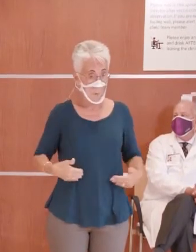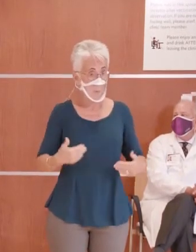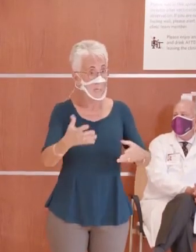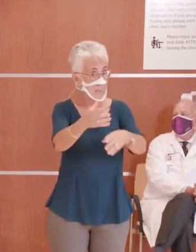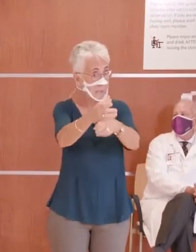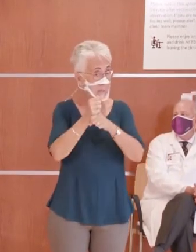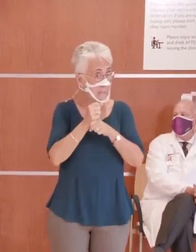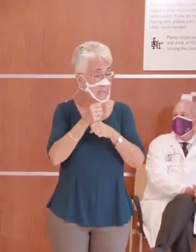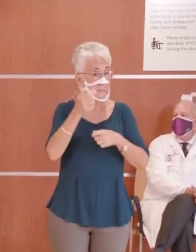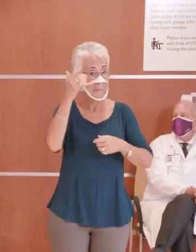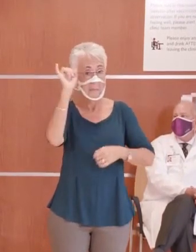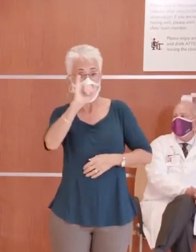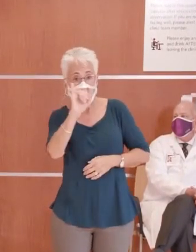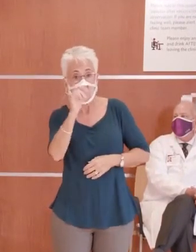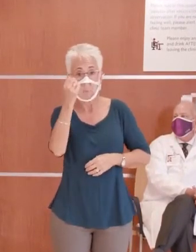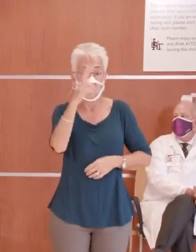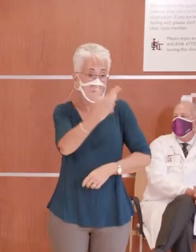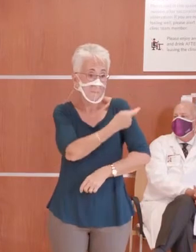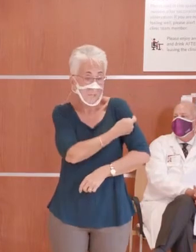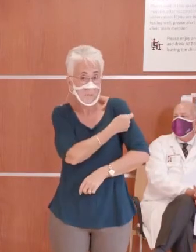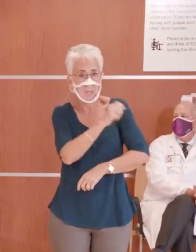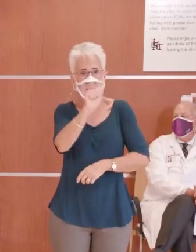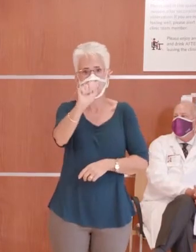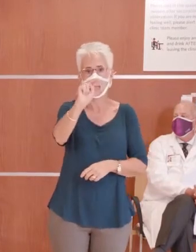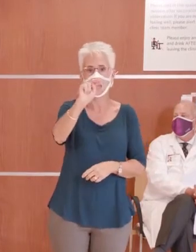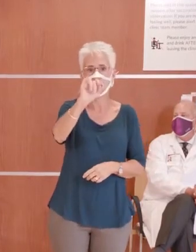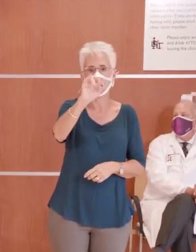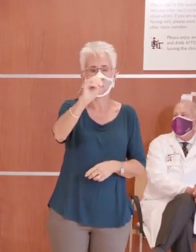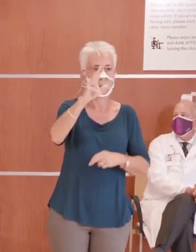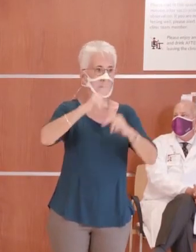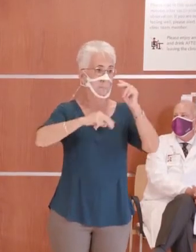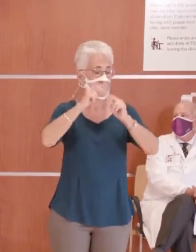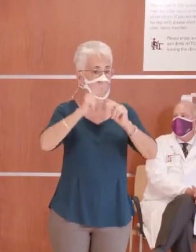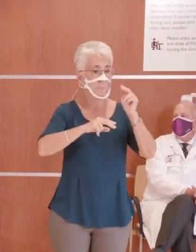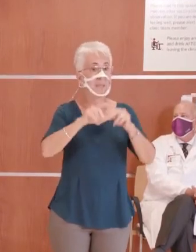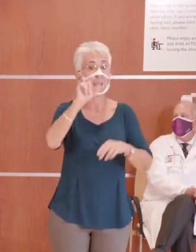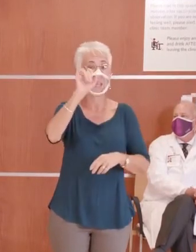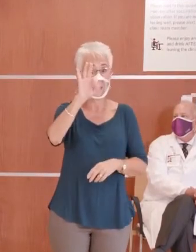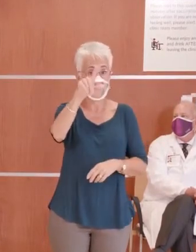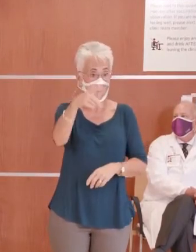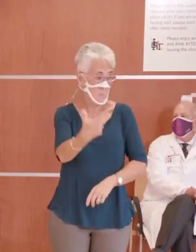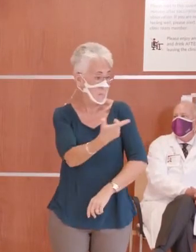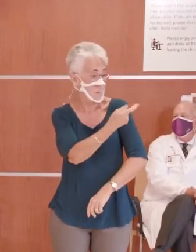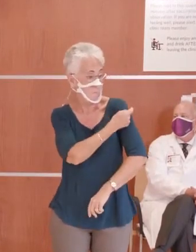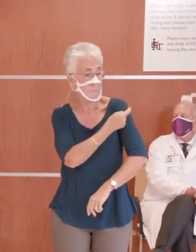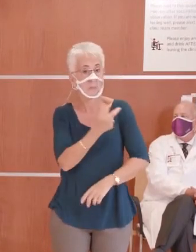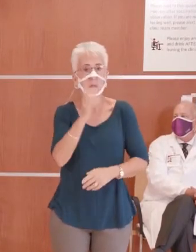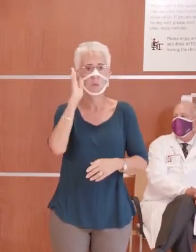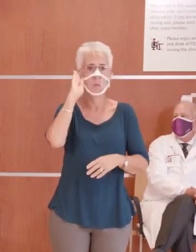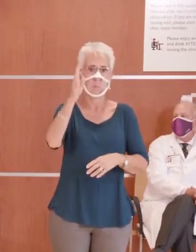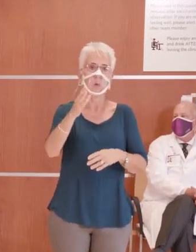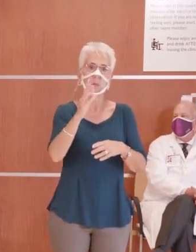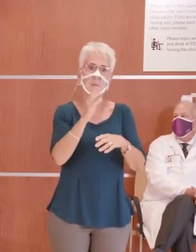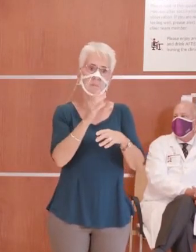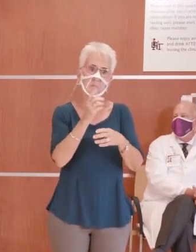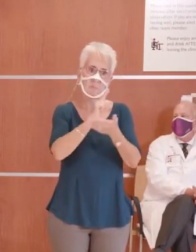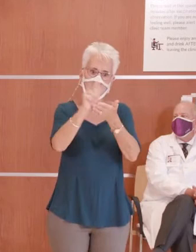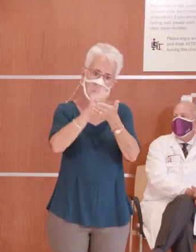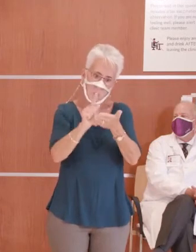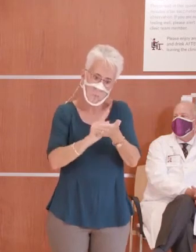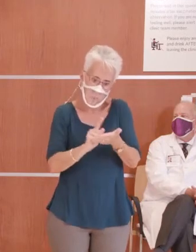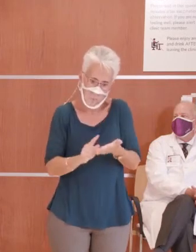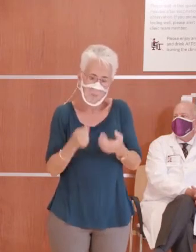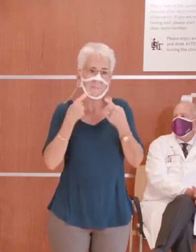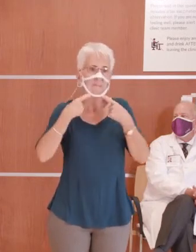If you get vaccinated, it can take days or even weeks for your body to make enough of these antibodies to keep you from becoming very sick